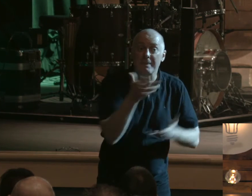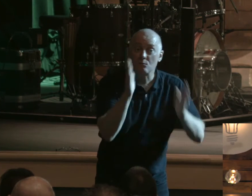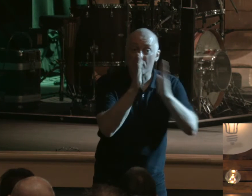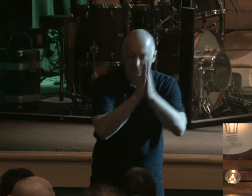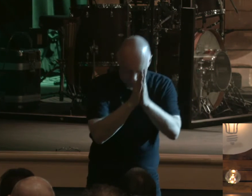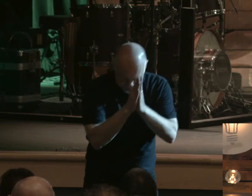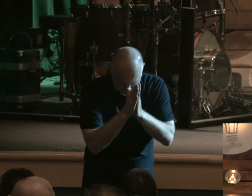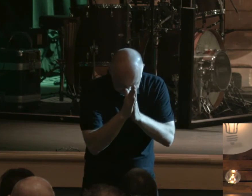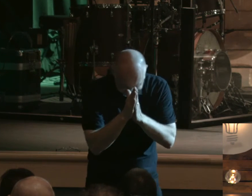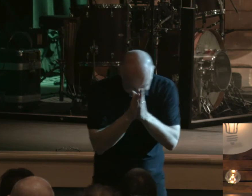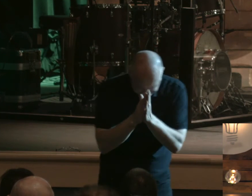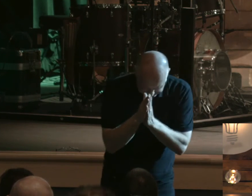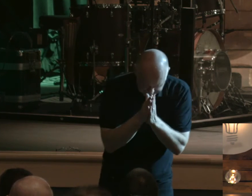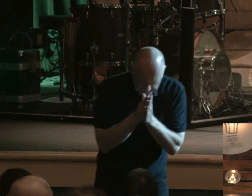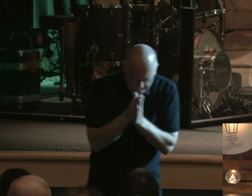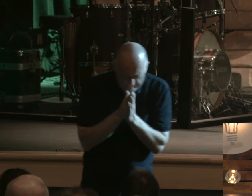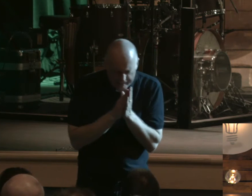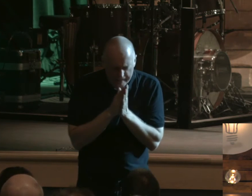pray. Let's pray.